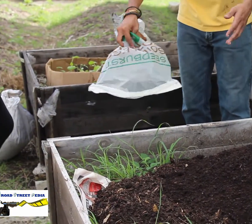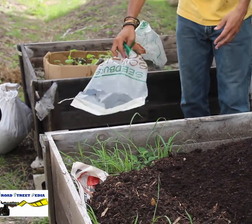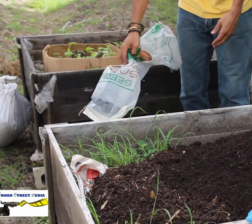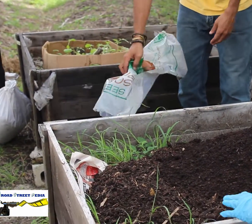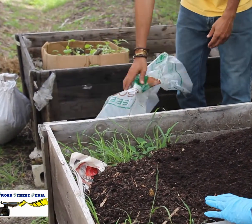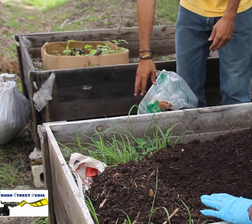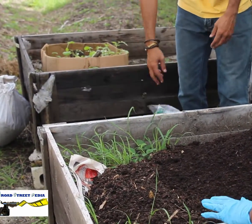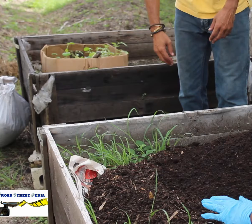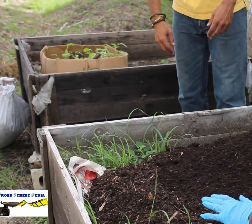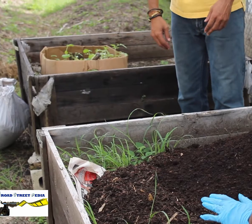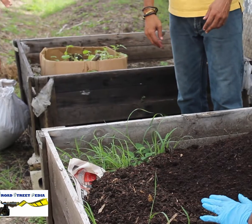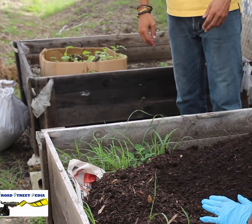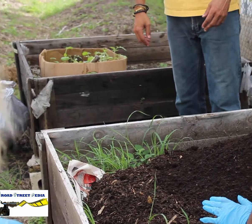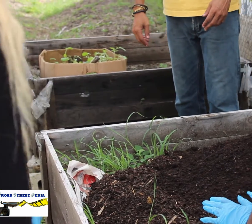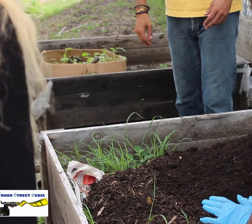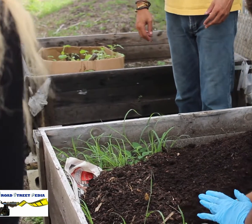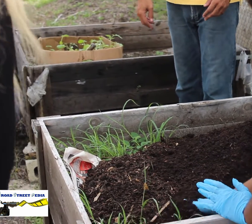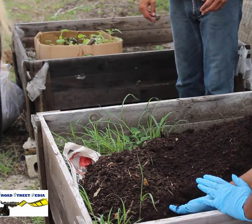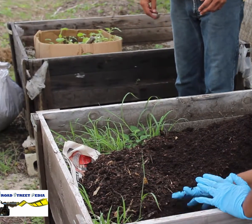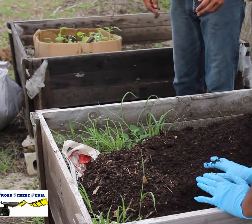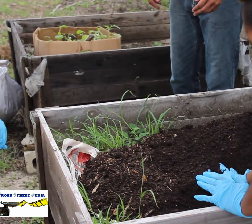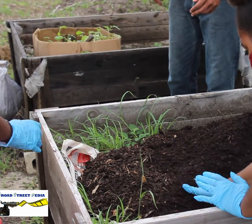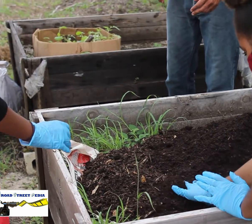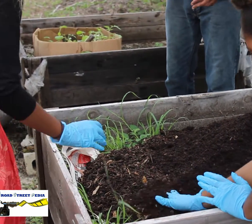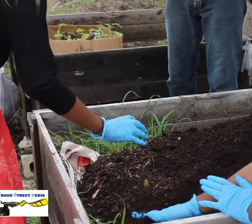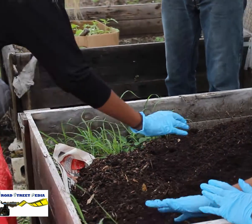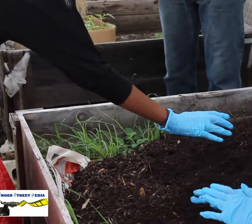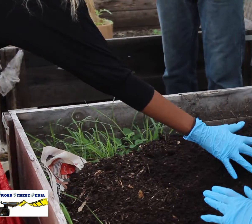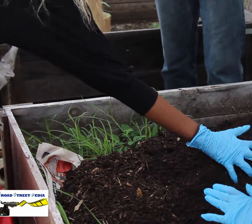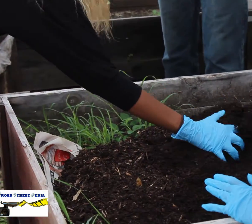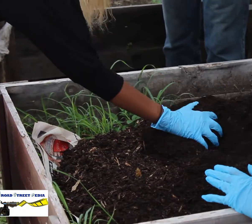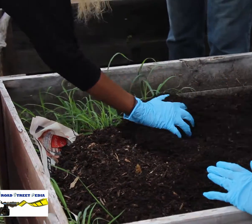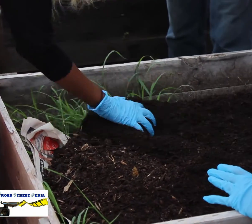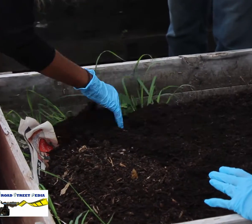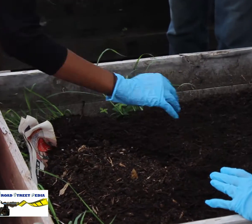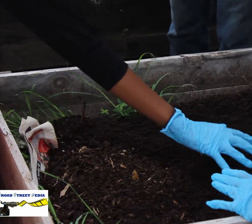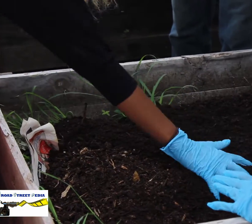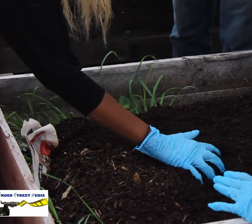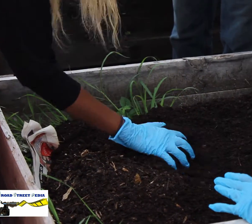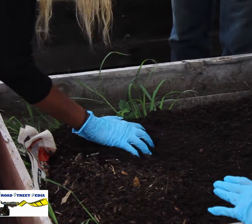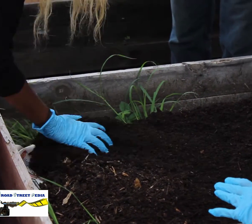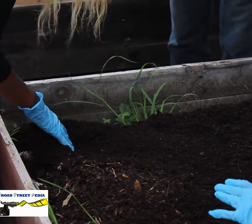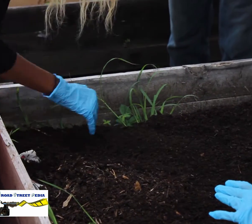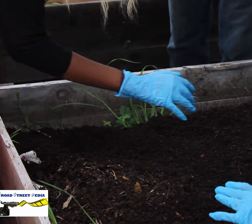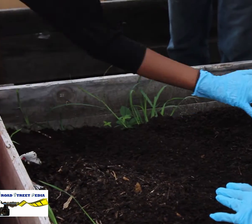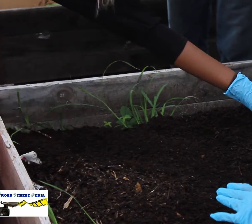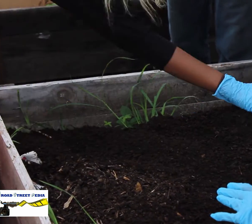We spread it around. Are they coming to help? Mix it. Yes.